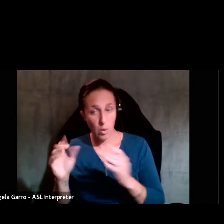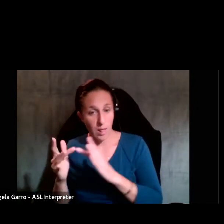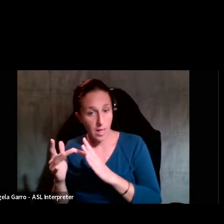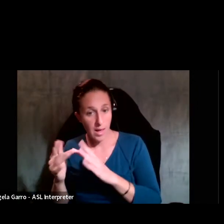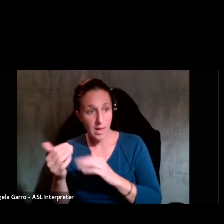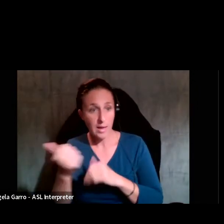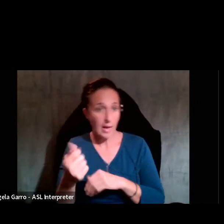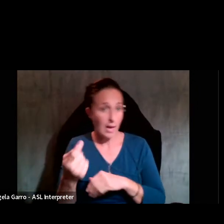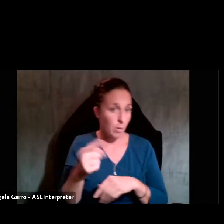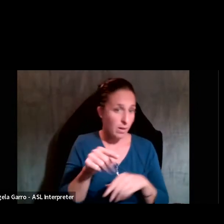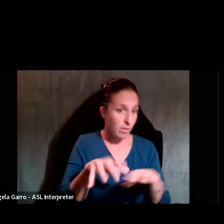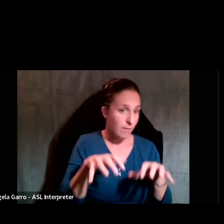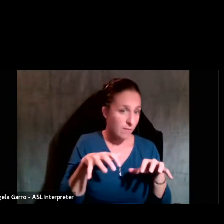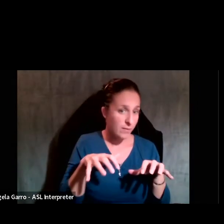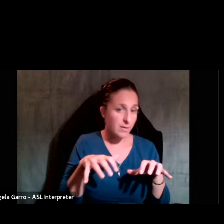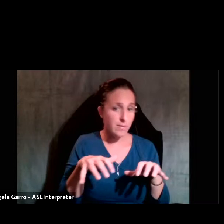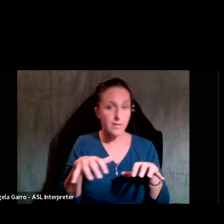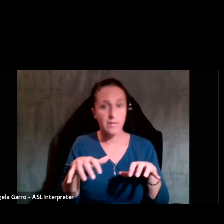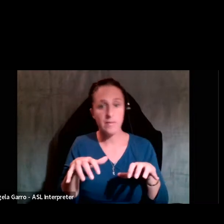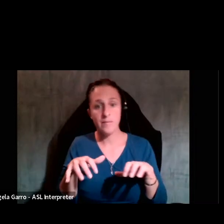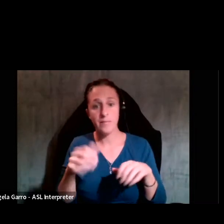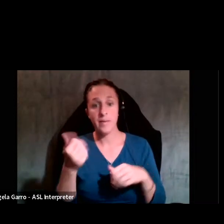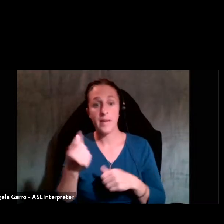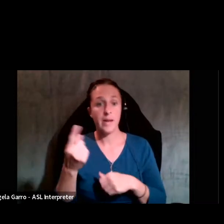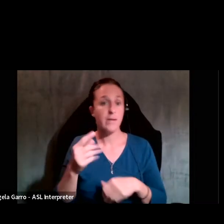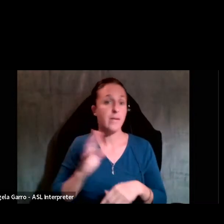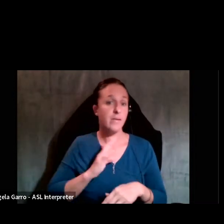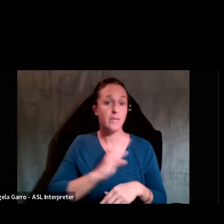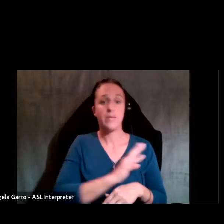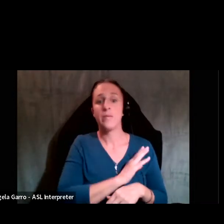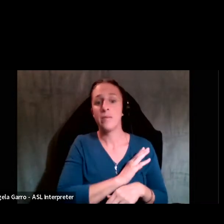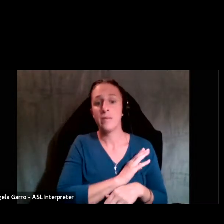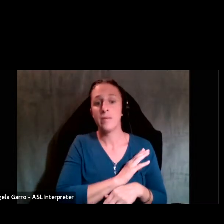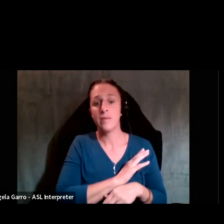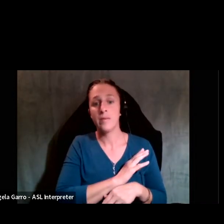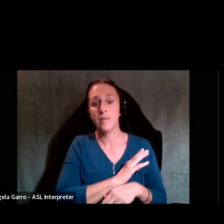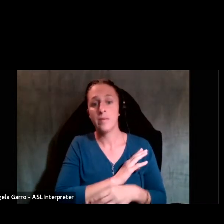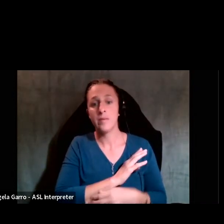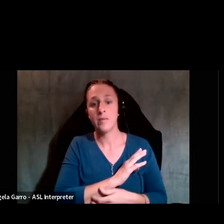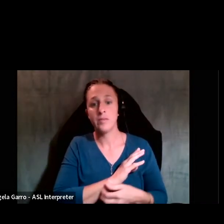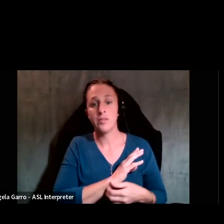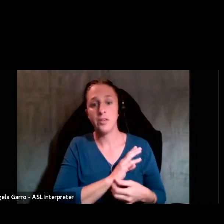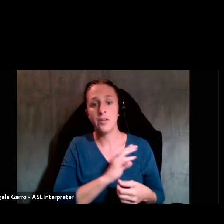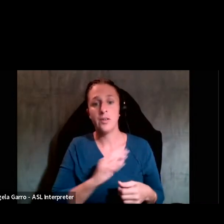audience? Anyone on the board? Okay, Williams Act. This is